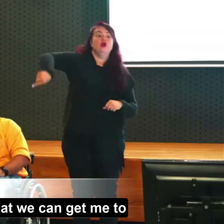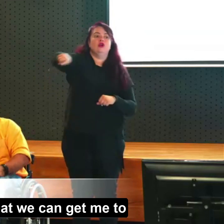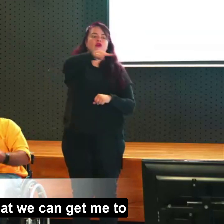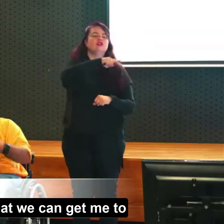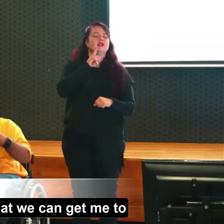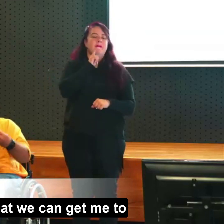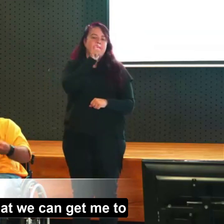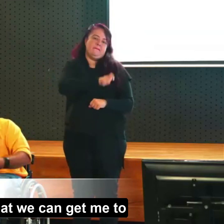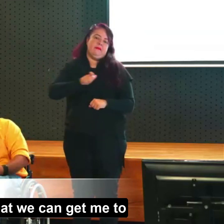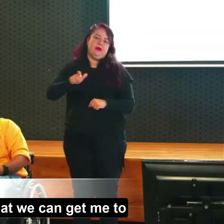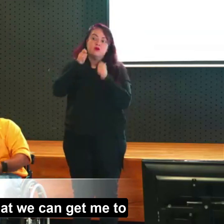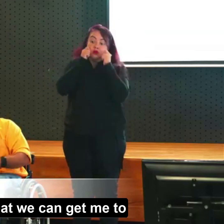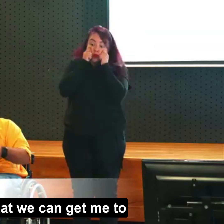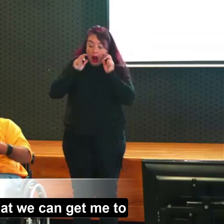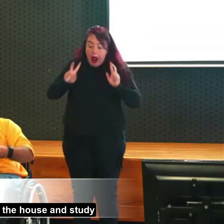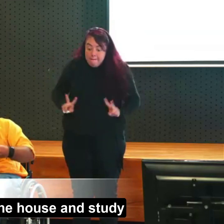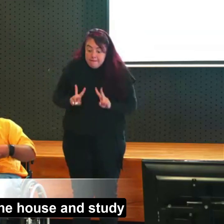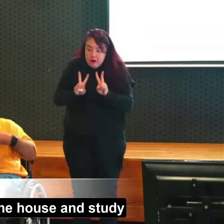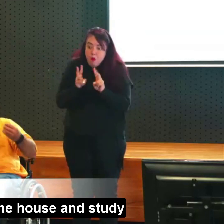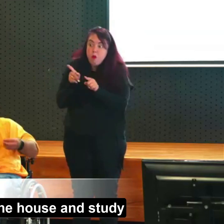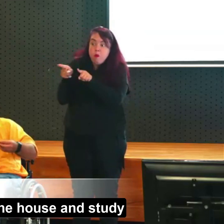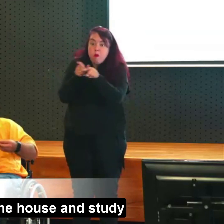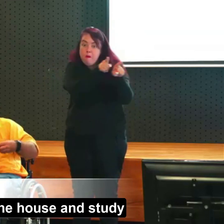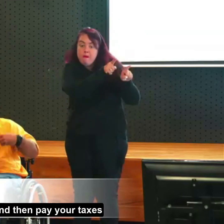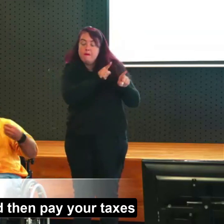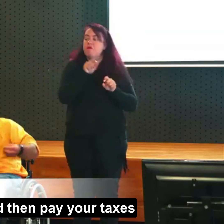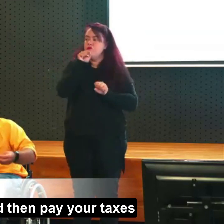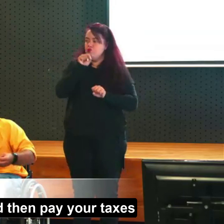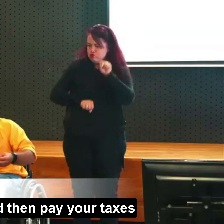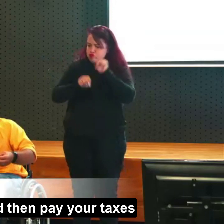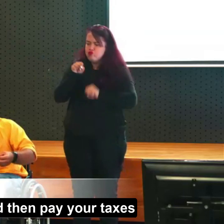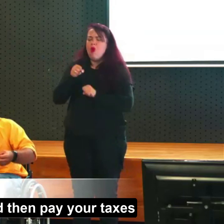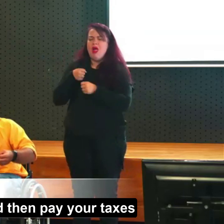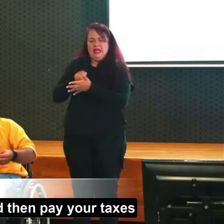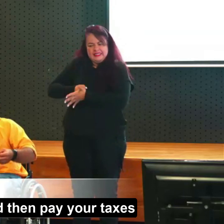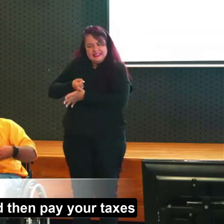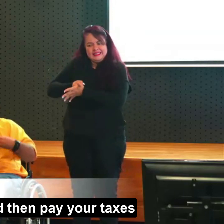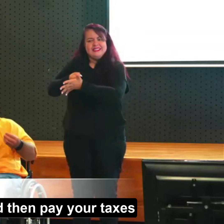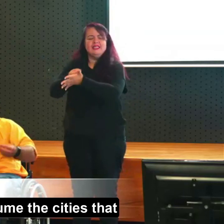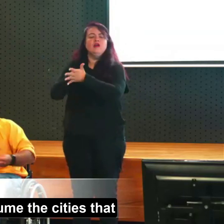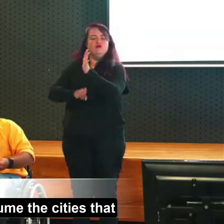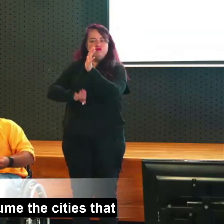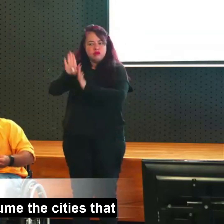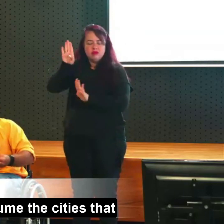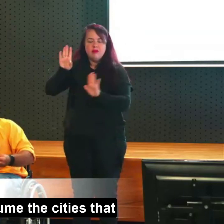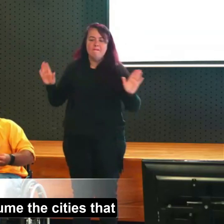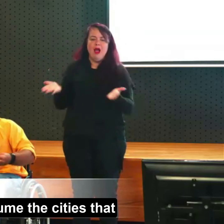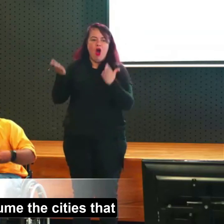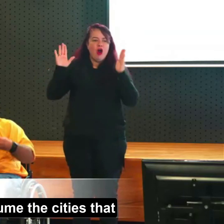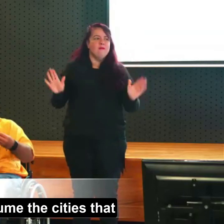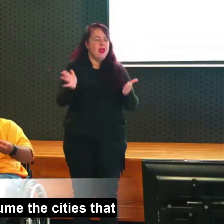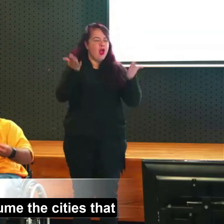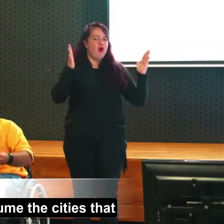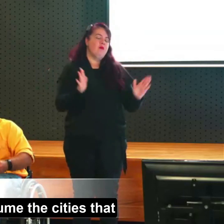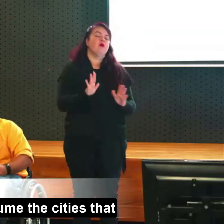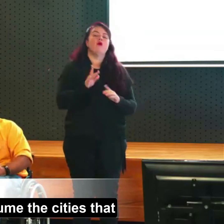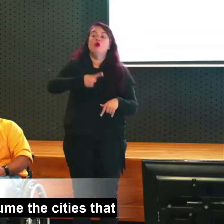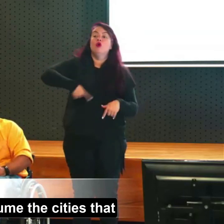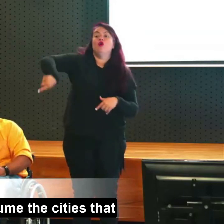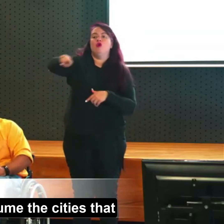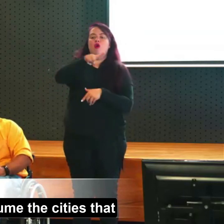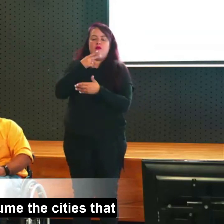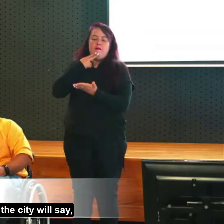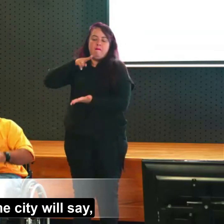we can get out of the house and study and work and pay your taxes and consume the